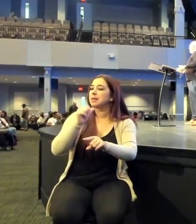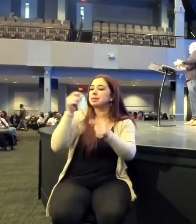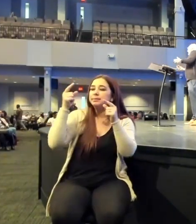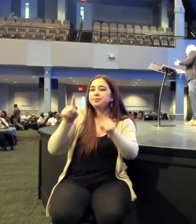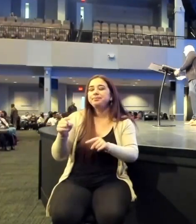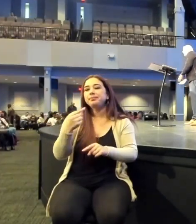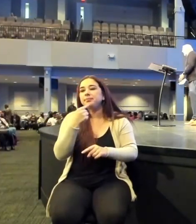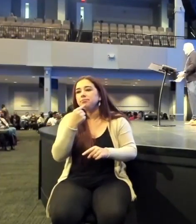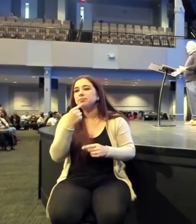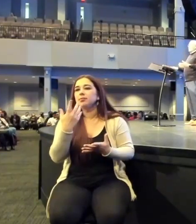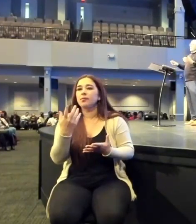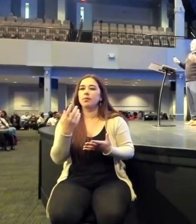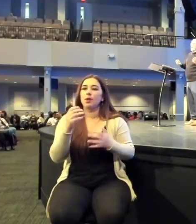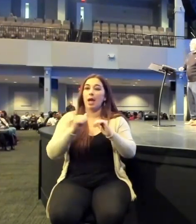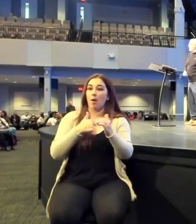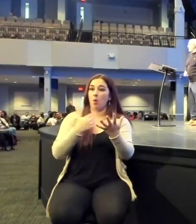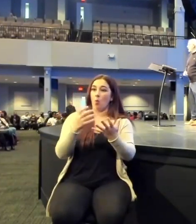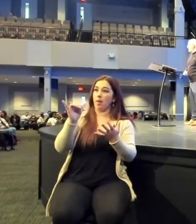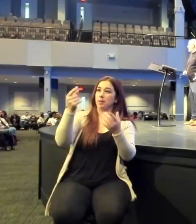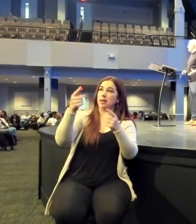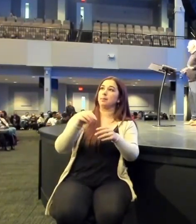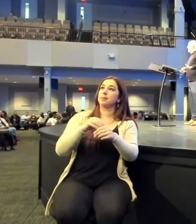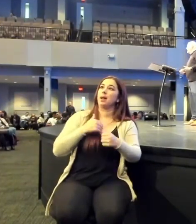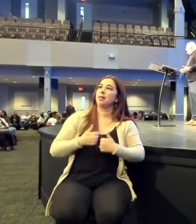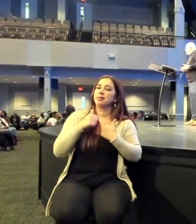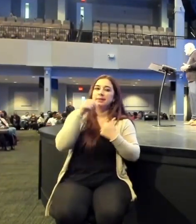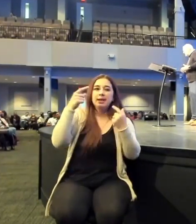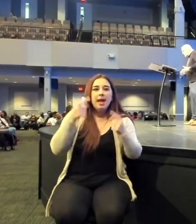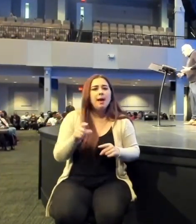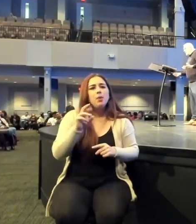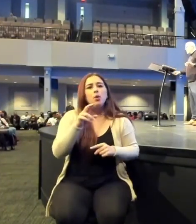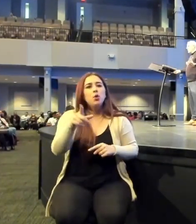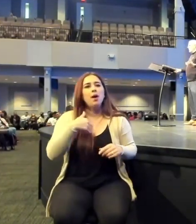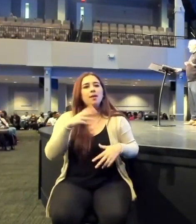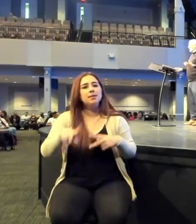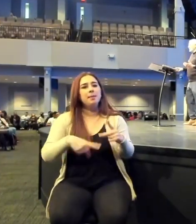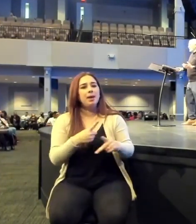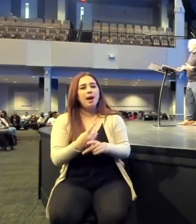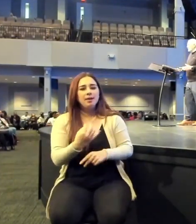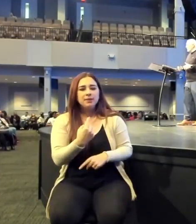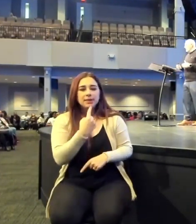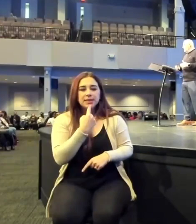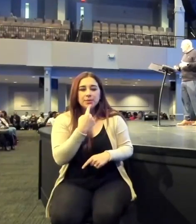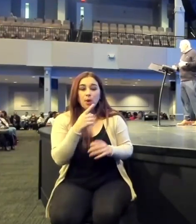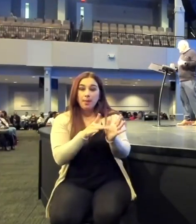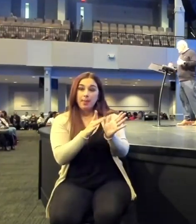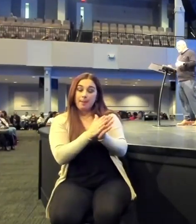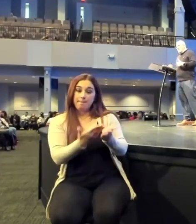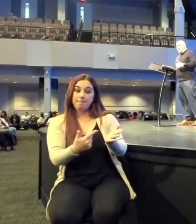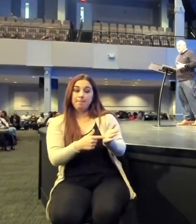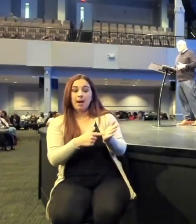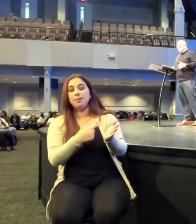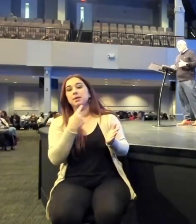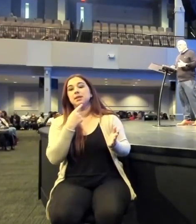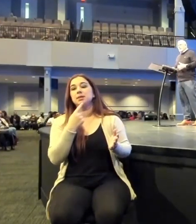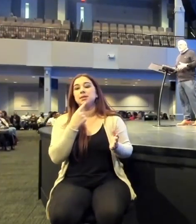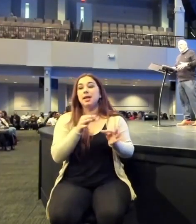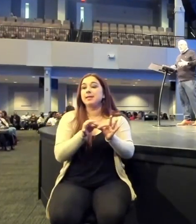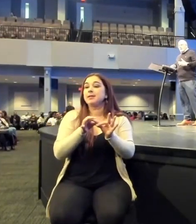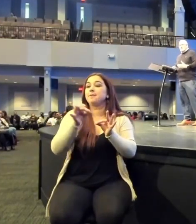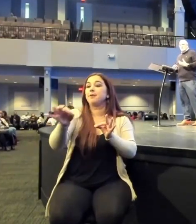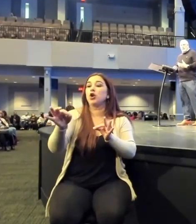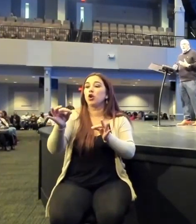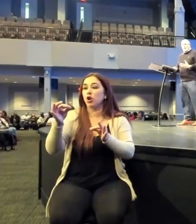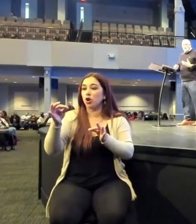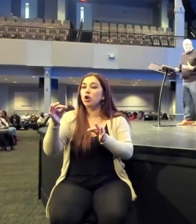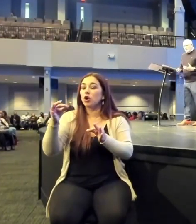happen, or it didn't happen the way I wanted it to happen in my life, and you have this disappointment. The Bible says that deferred gratification creates